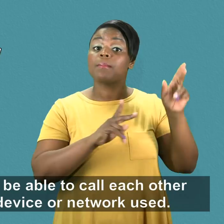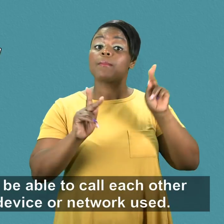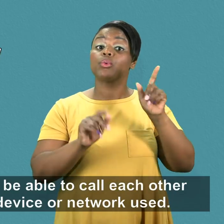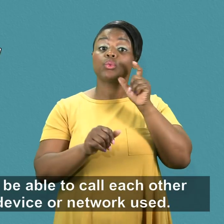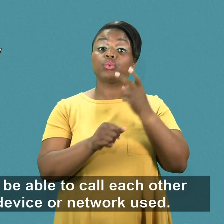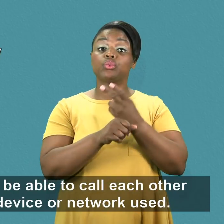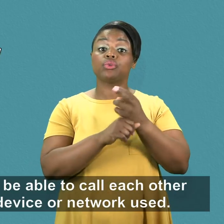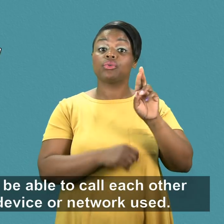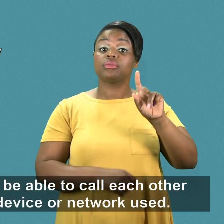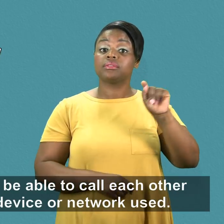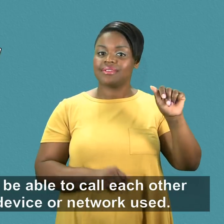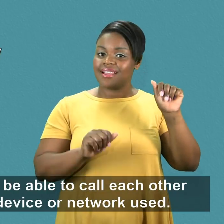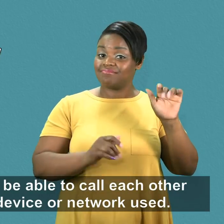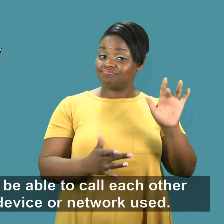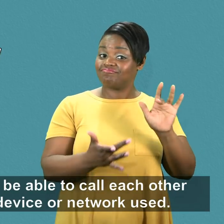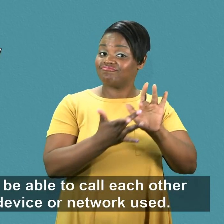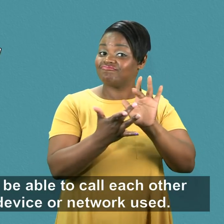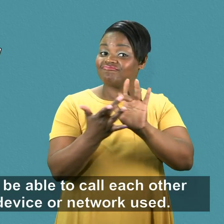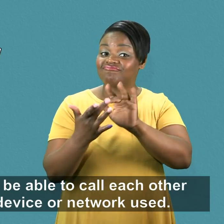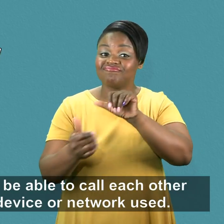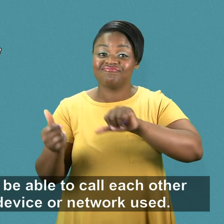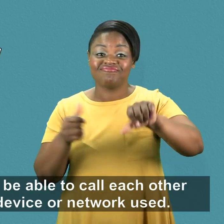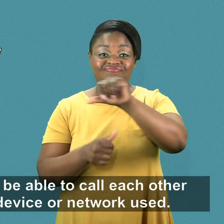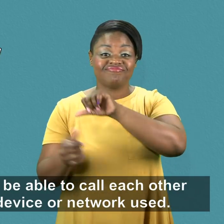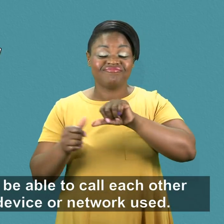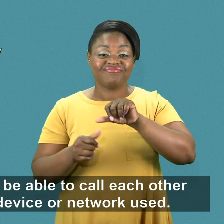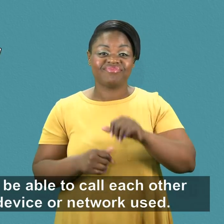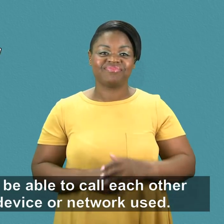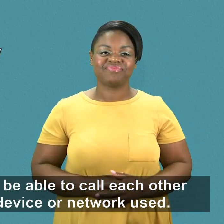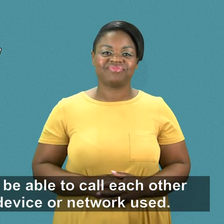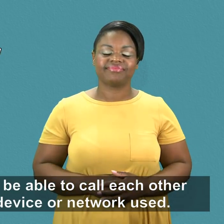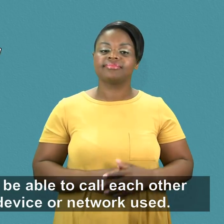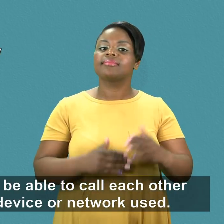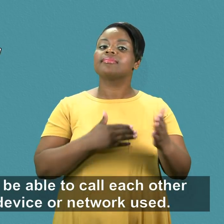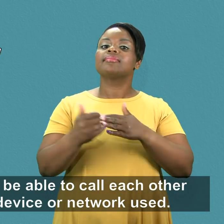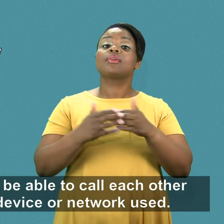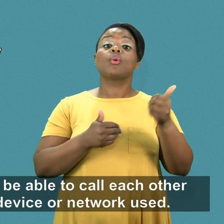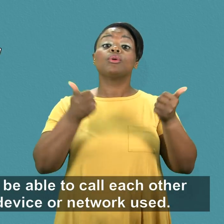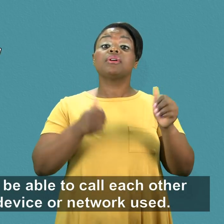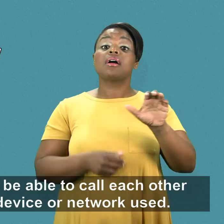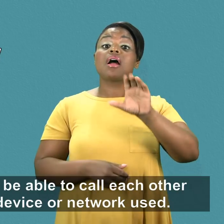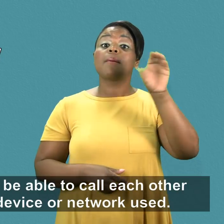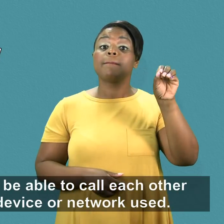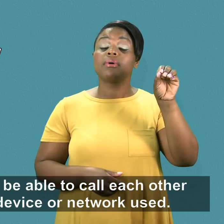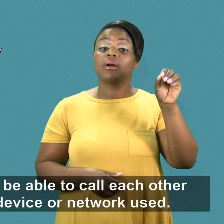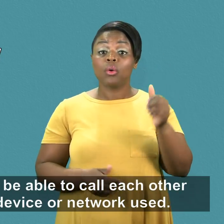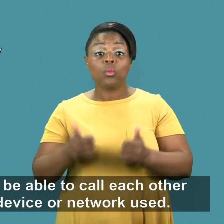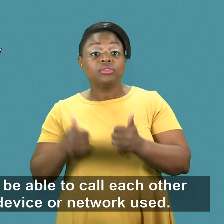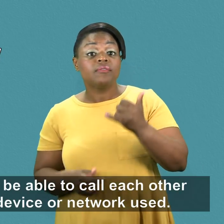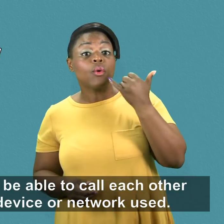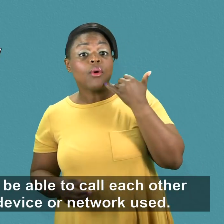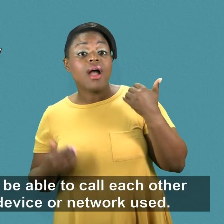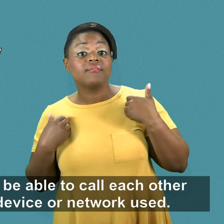RTT callers must be able to call each other, regardless of device or network used.